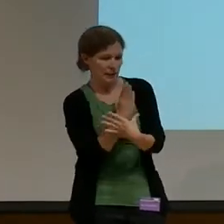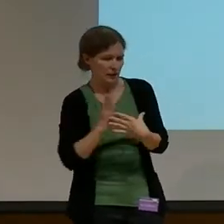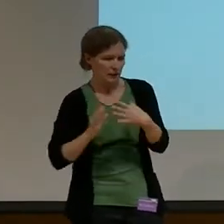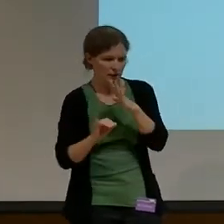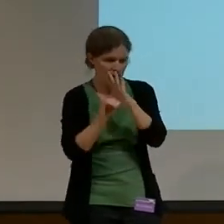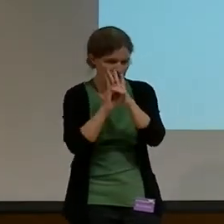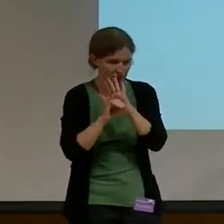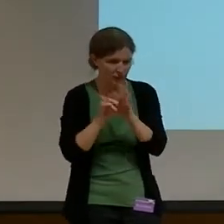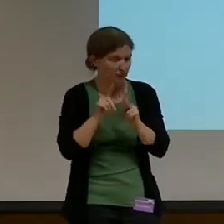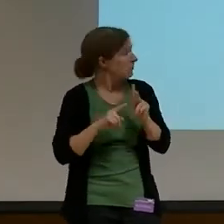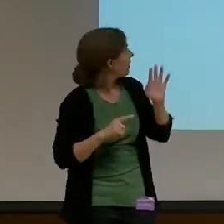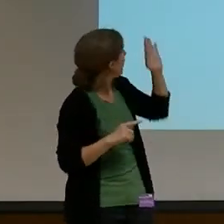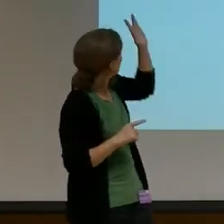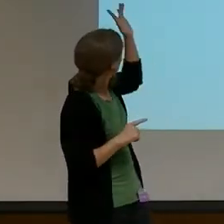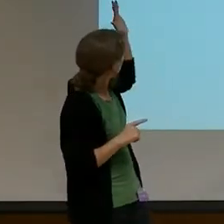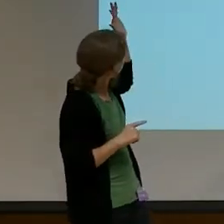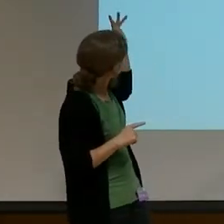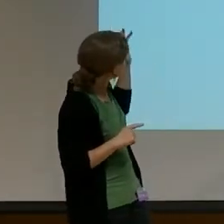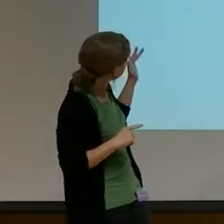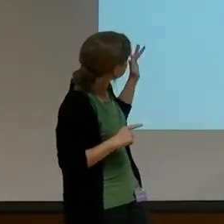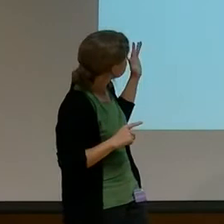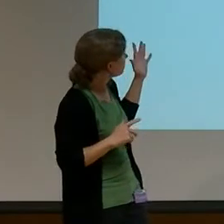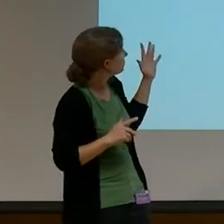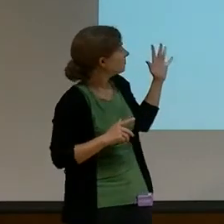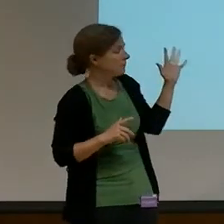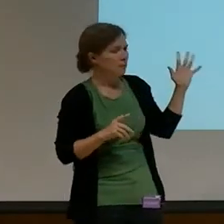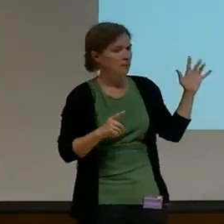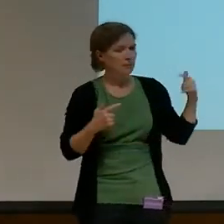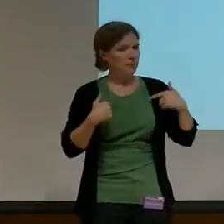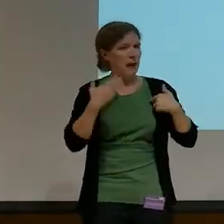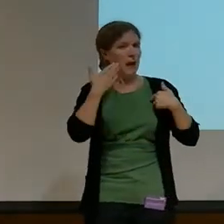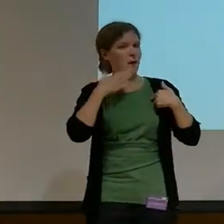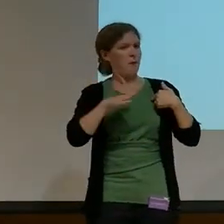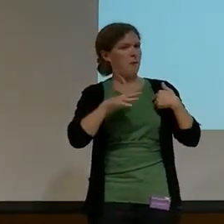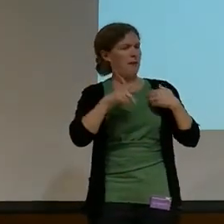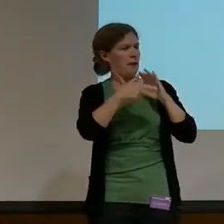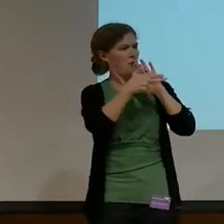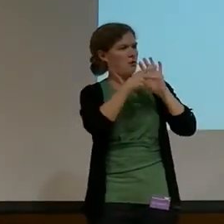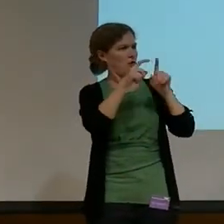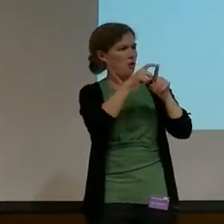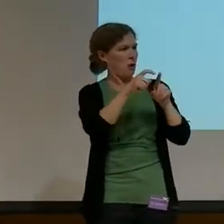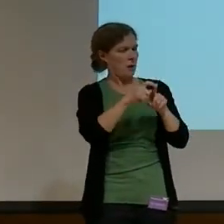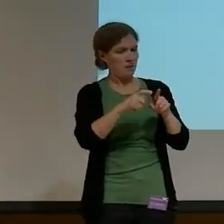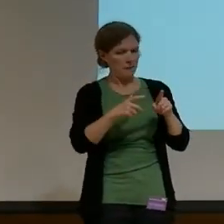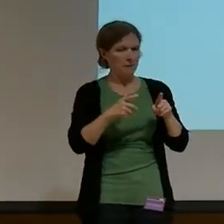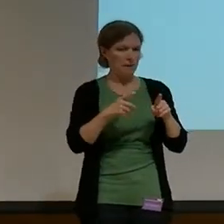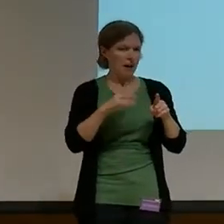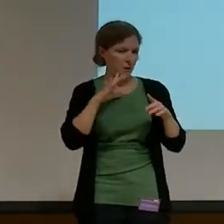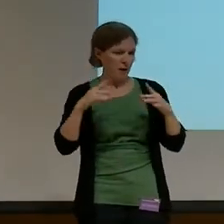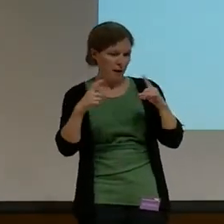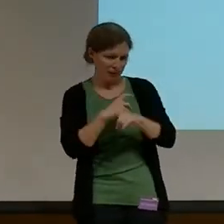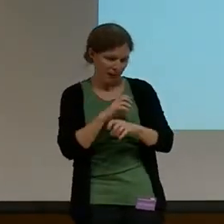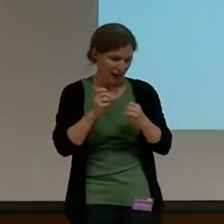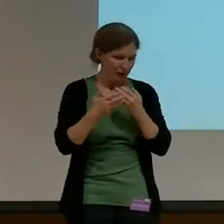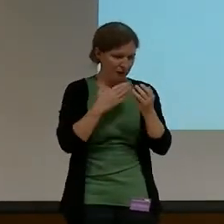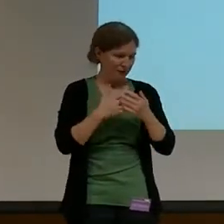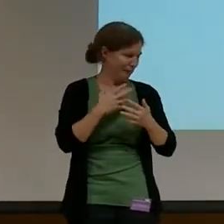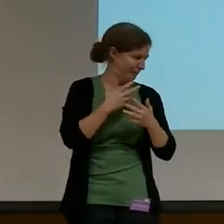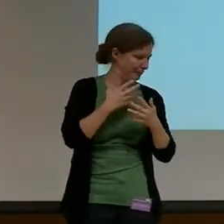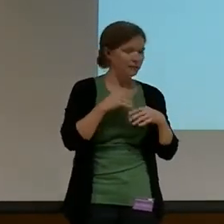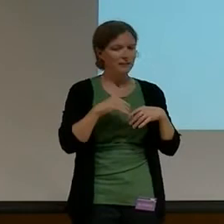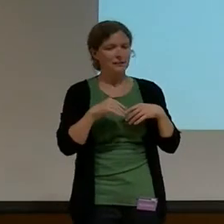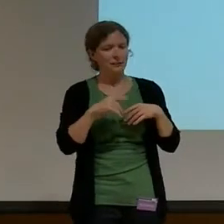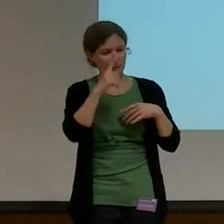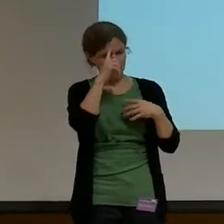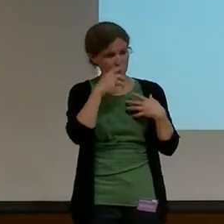people for research purposes who might have not heard the term asexuality before, which gets a bit complicated, but anyway,